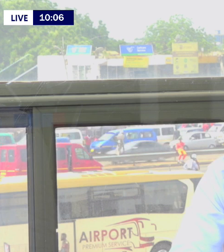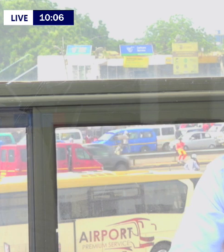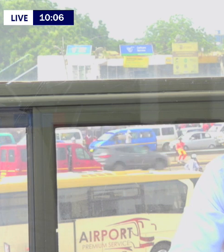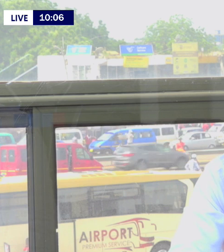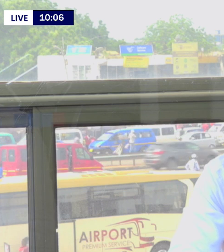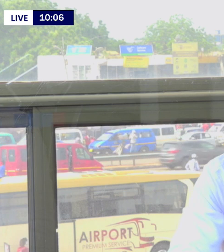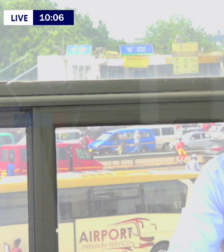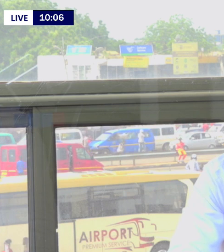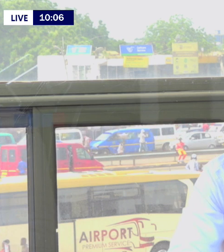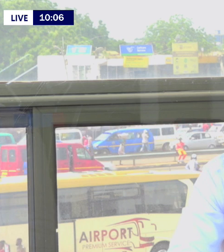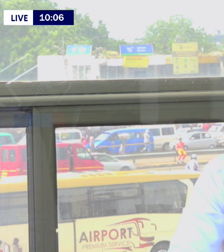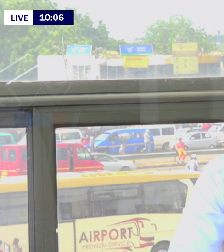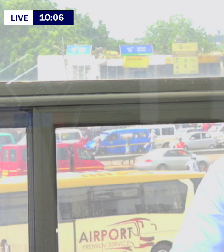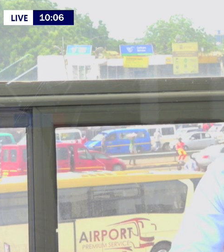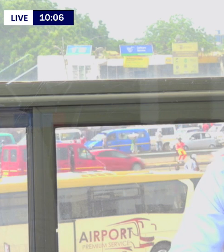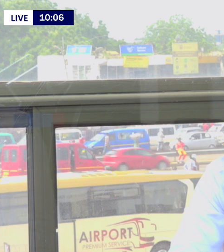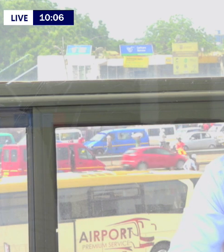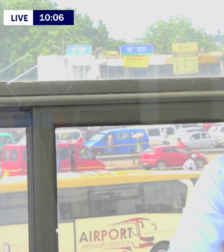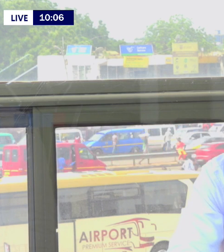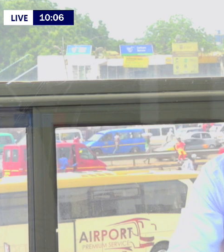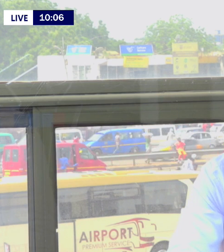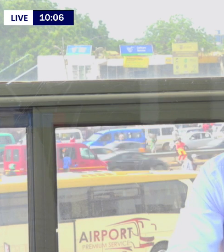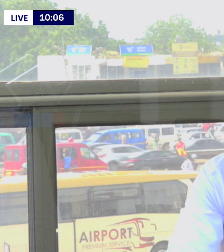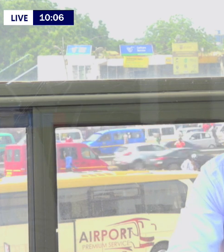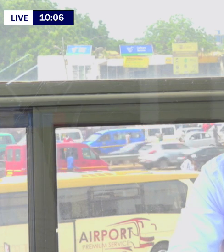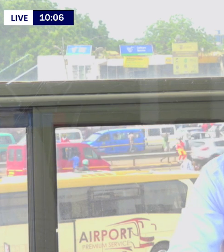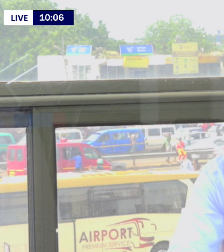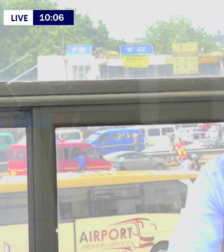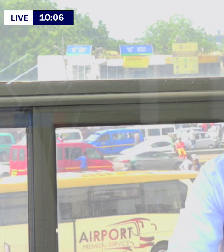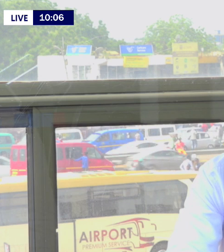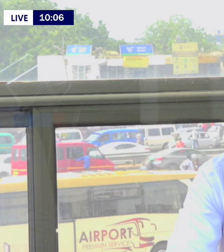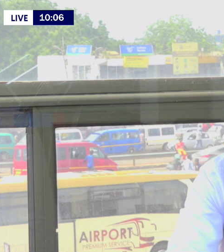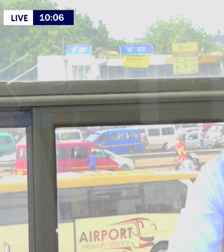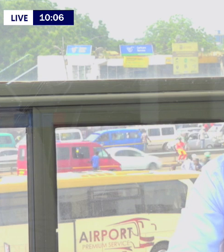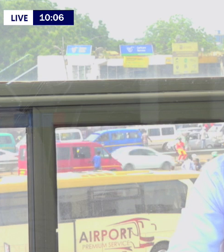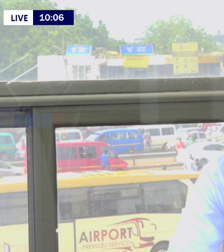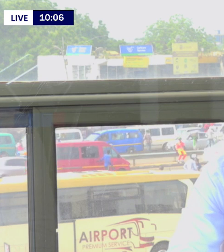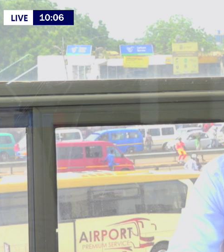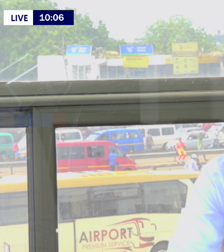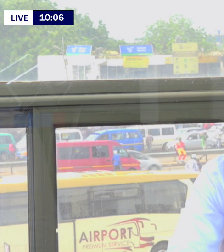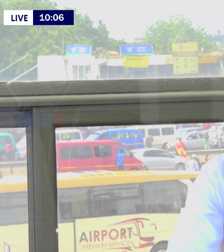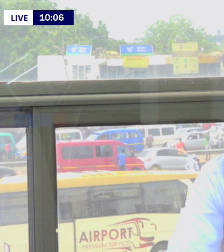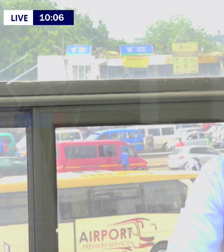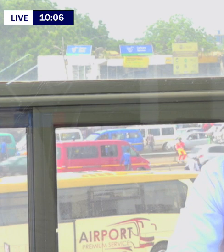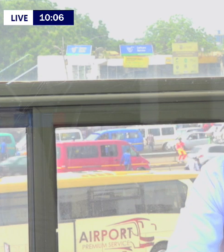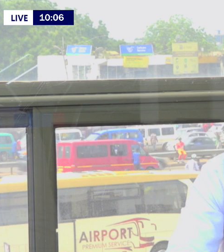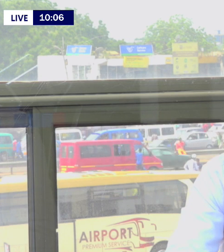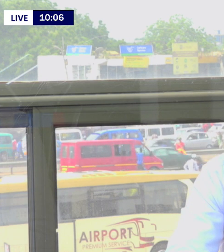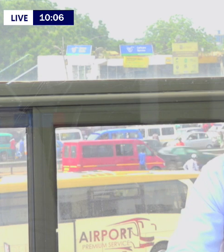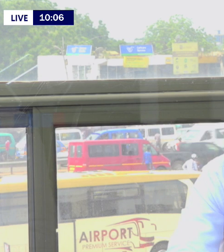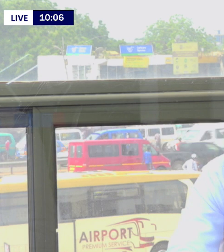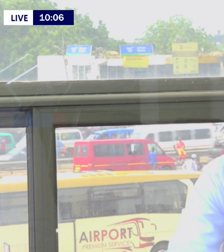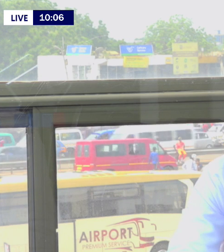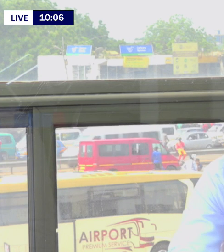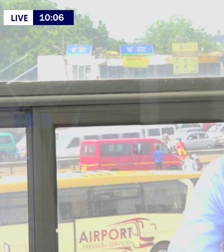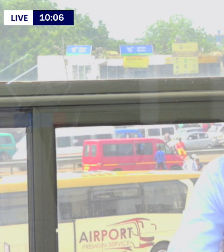mu a sa lockdown no na wo hwe se de na prices air cost ro na na ye lock ye ho forever enye ye ti se se ye